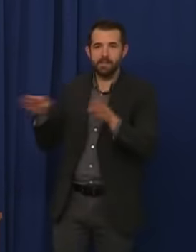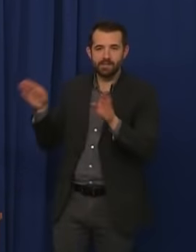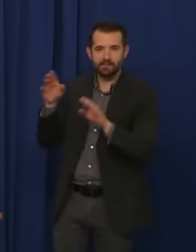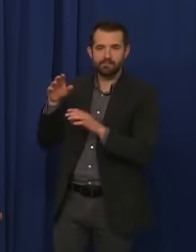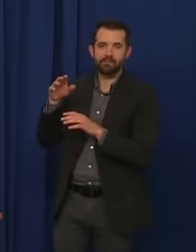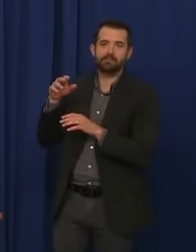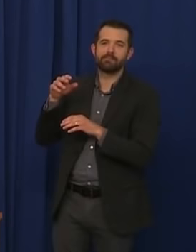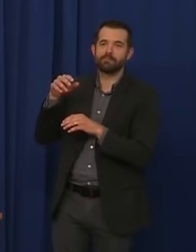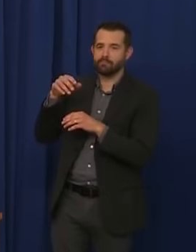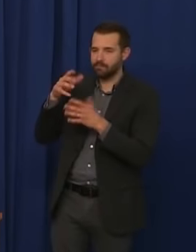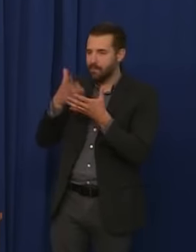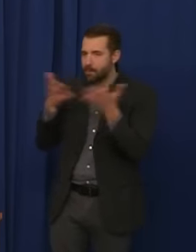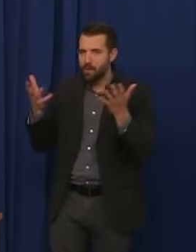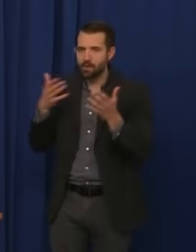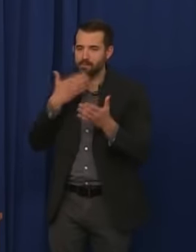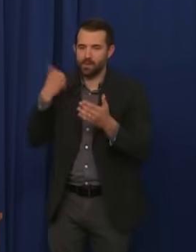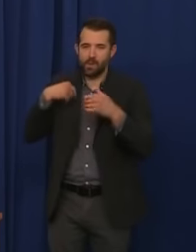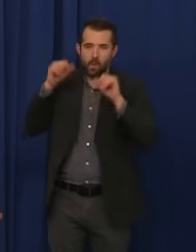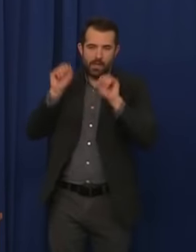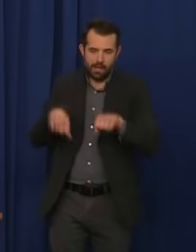widespread fashion as possible.